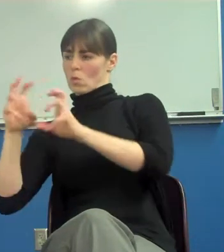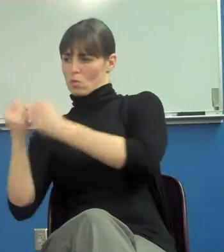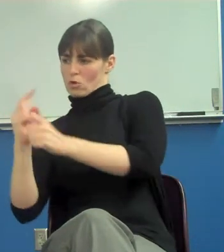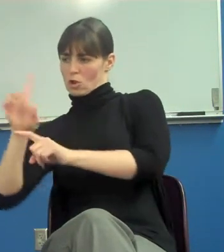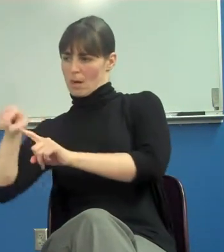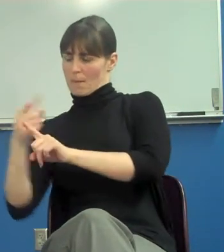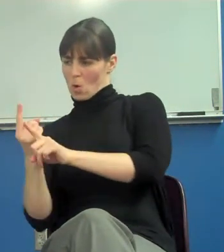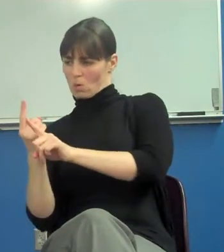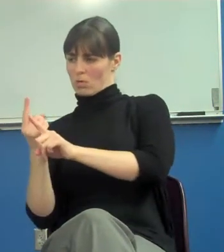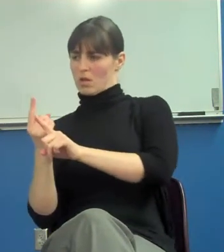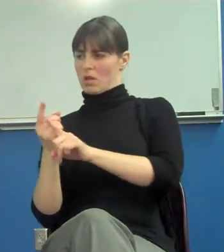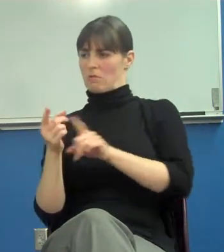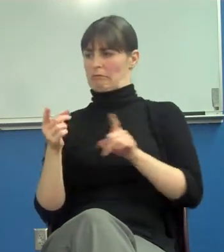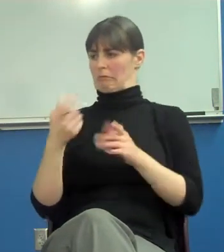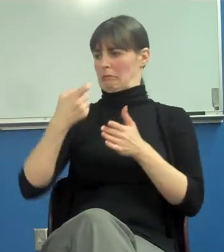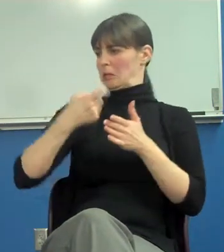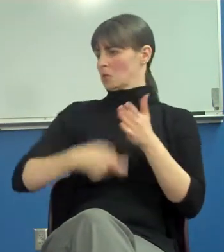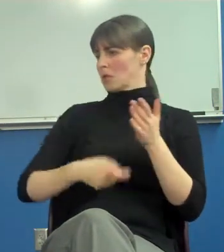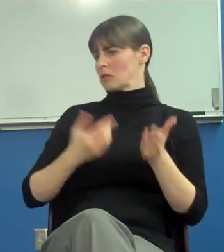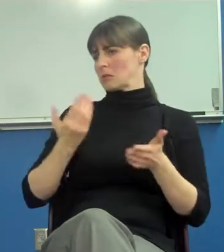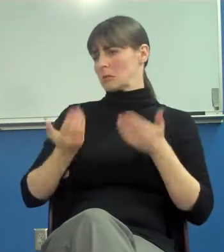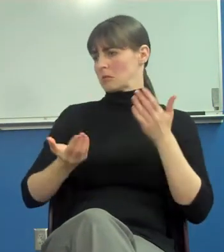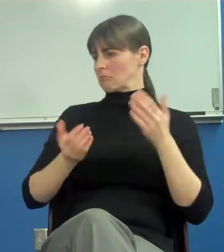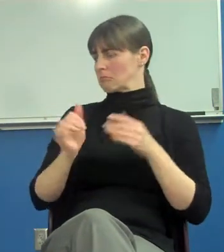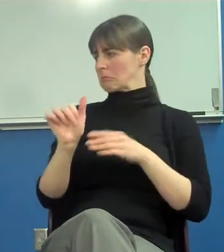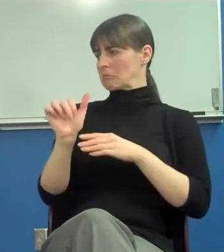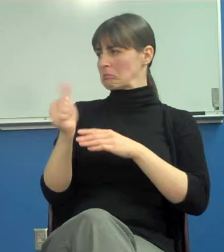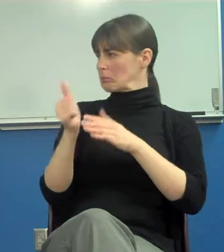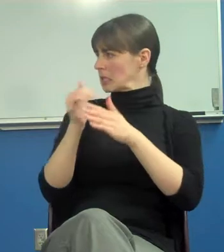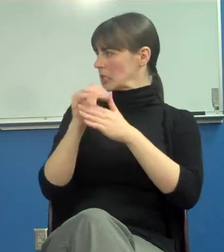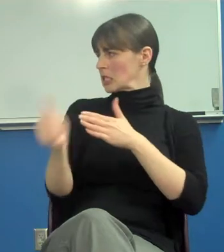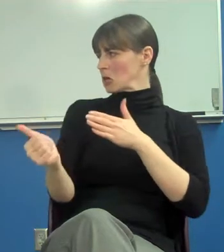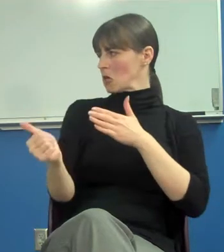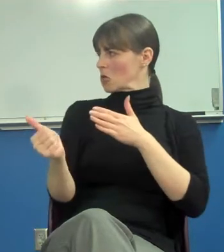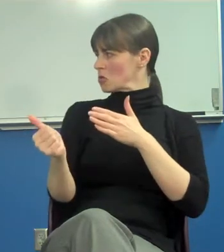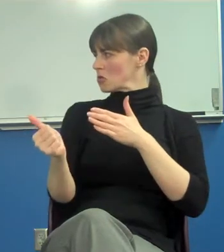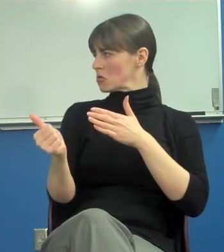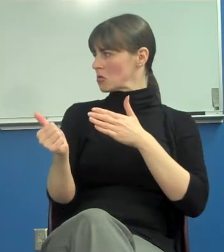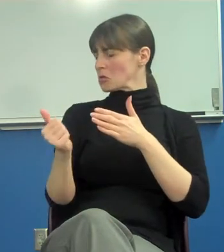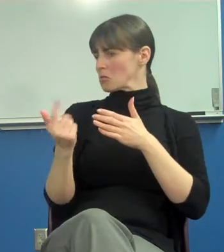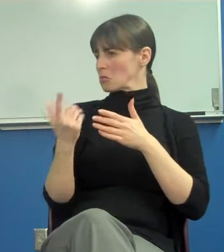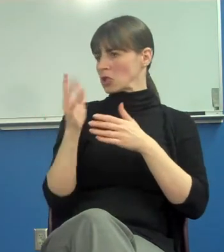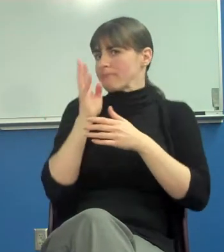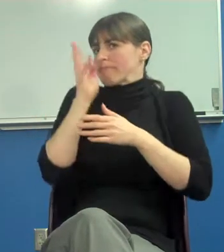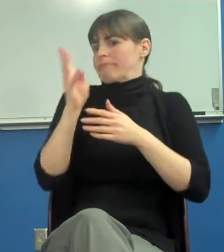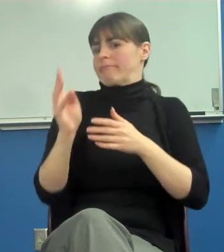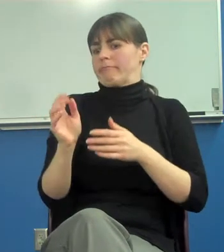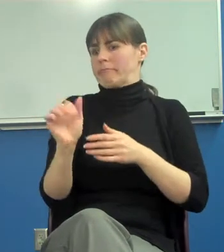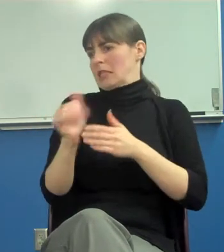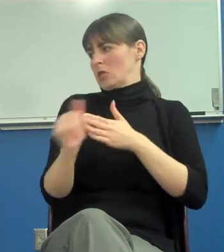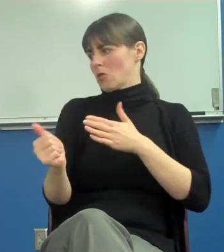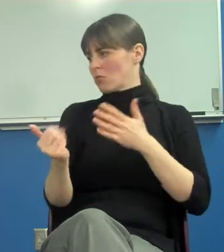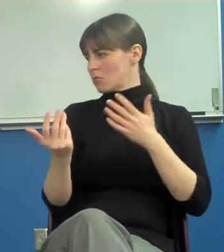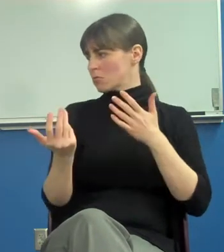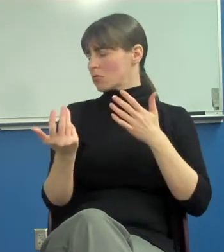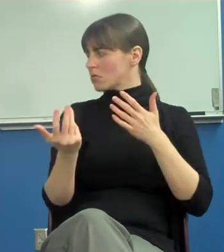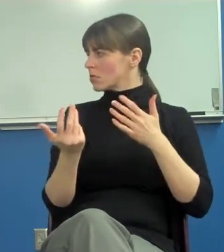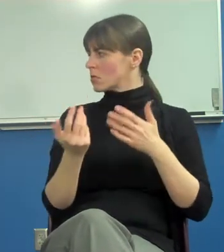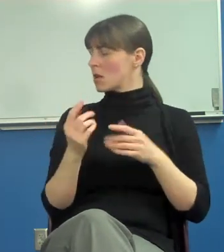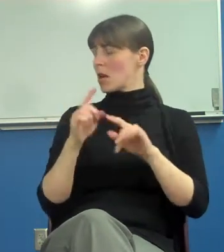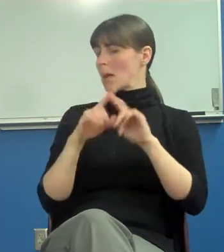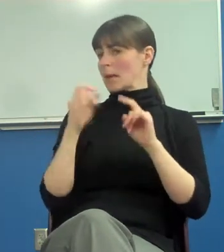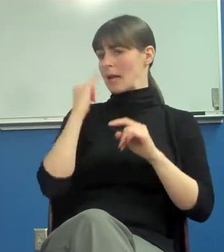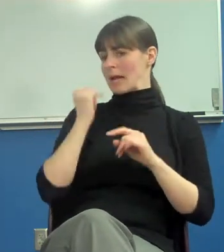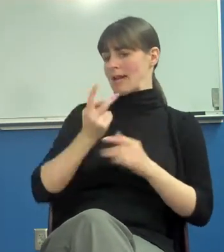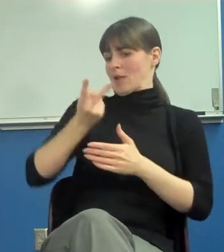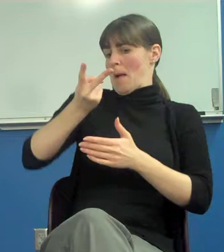price. Just throwing a number out there, say like $10, I don't know. This is just a number I'm making up. But if you go to